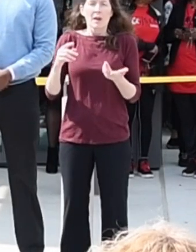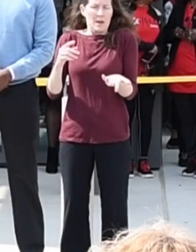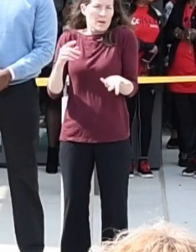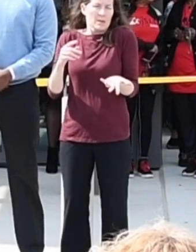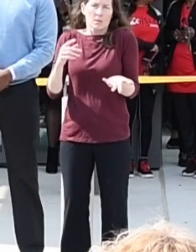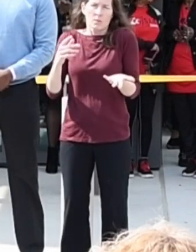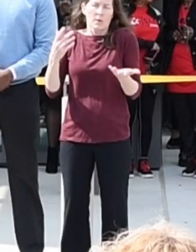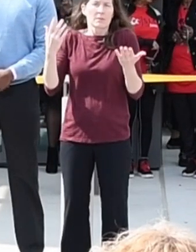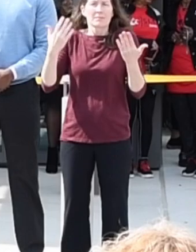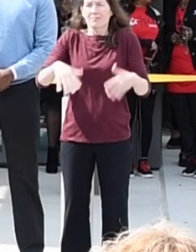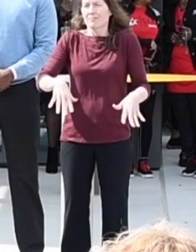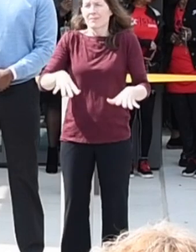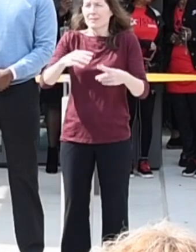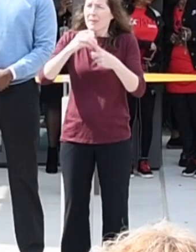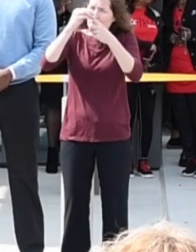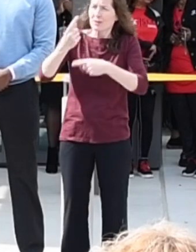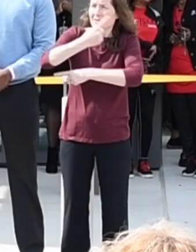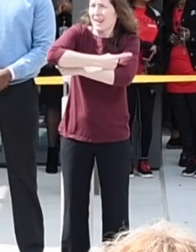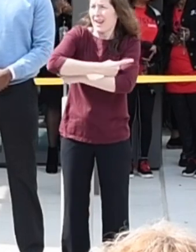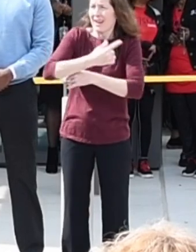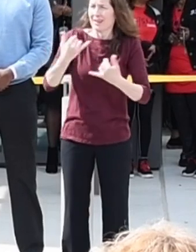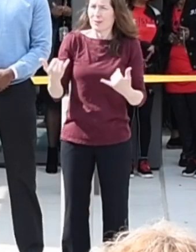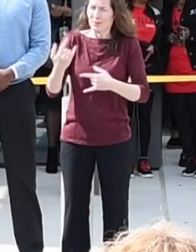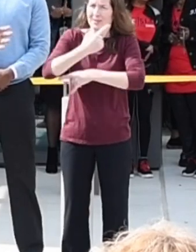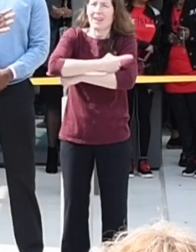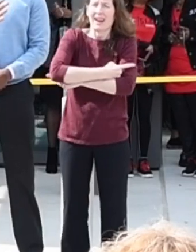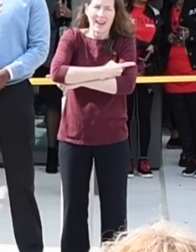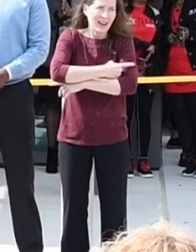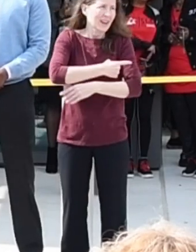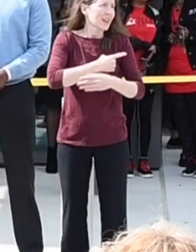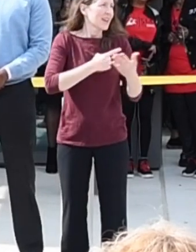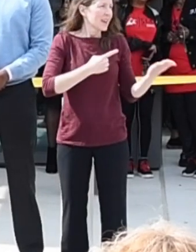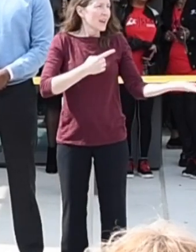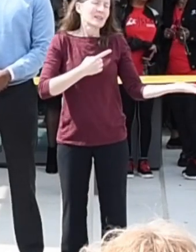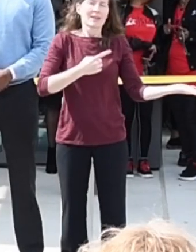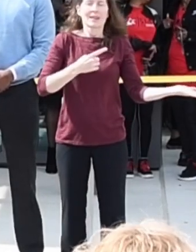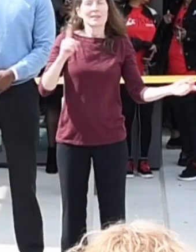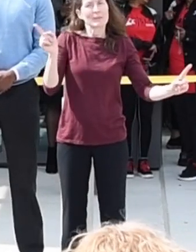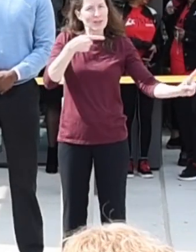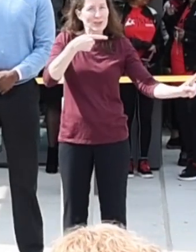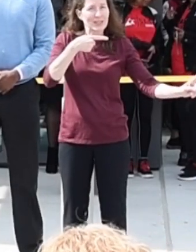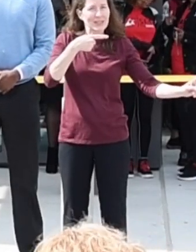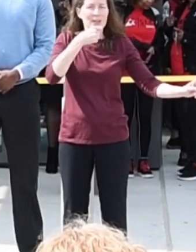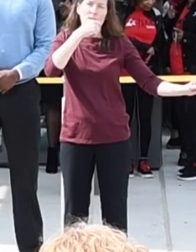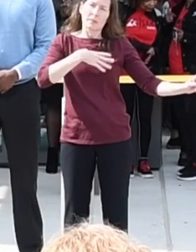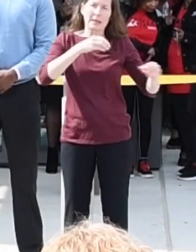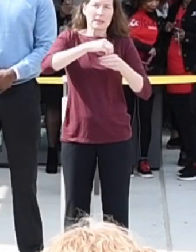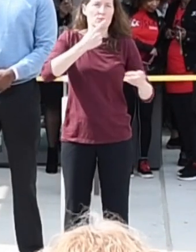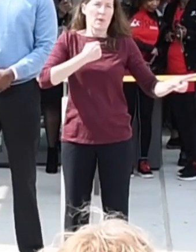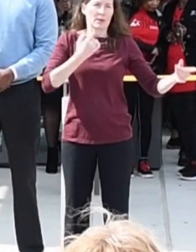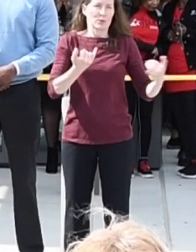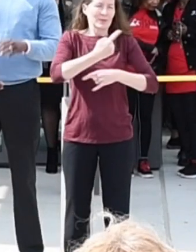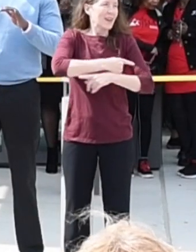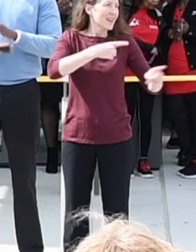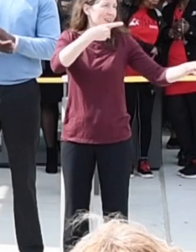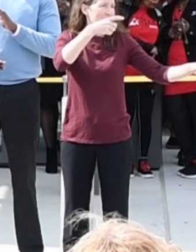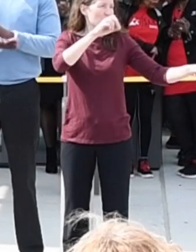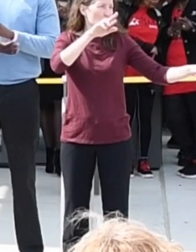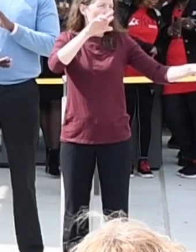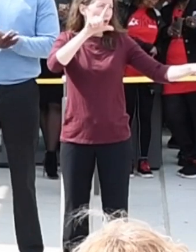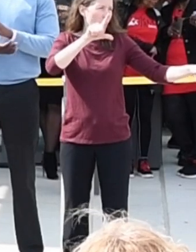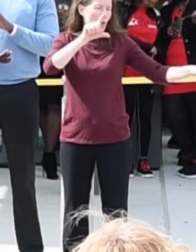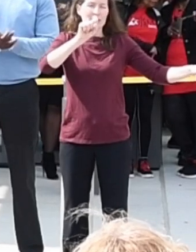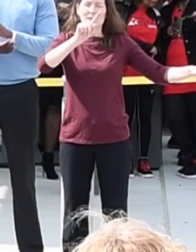church, especially one who has been mentioned, the woman in red, Ms. Pearl Atkinson Stewart, had a